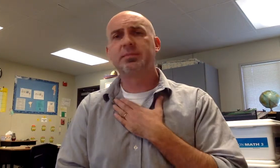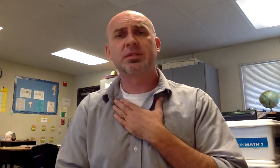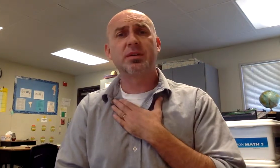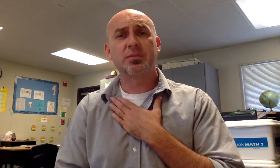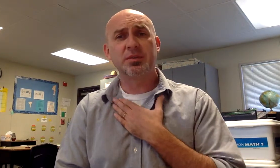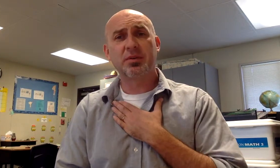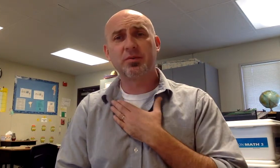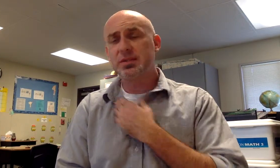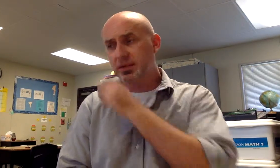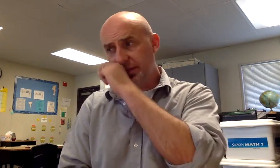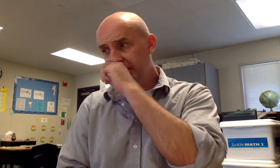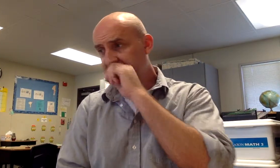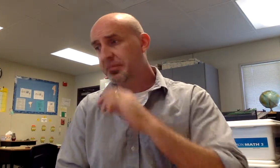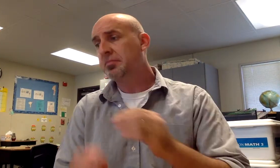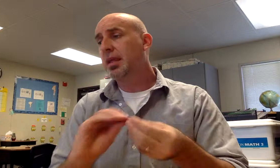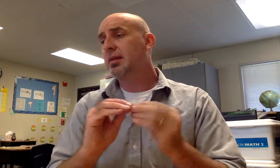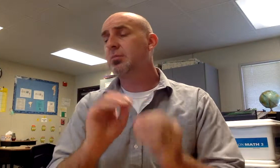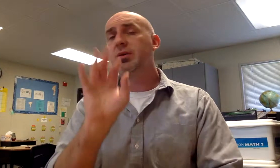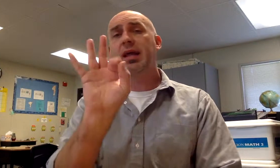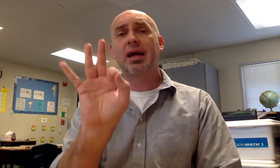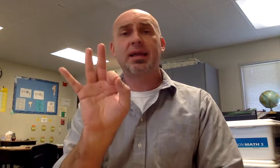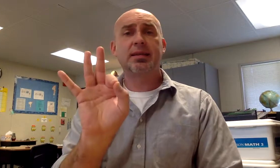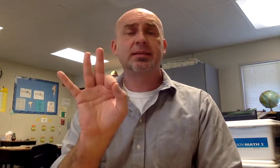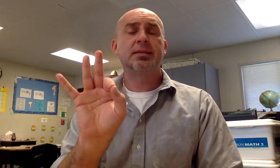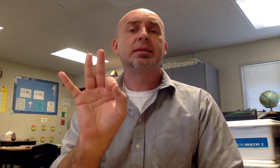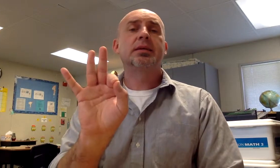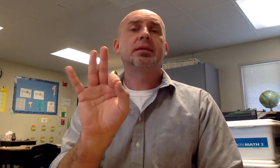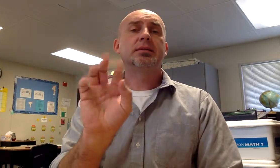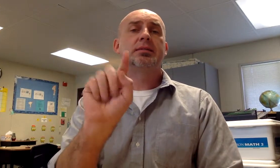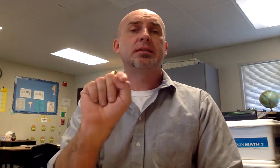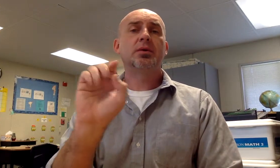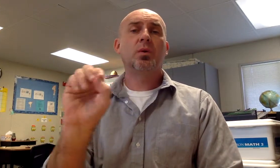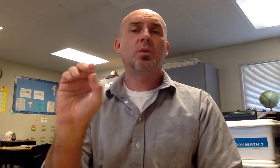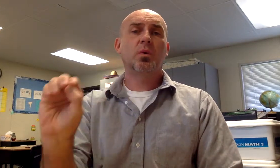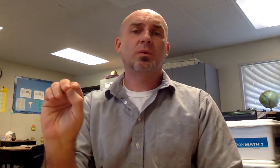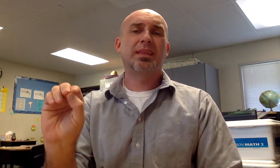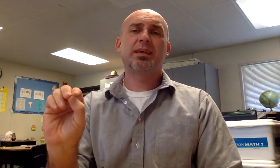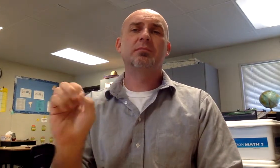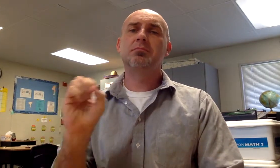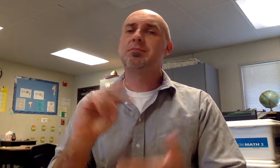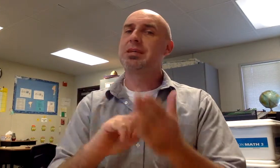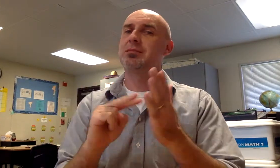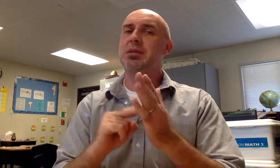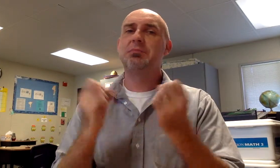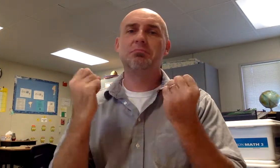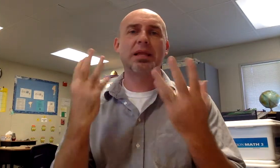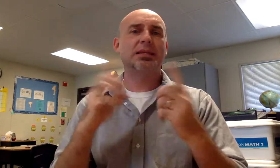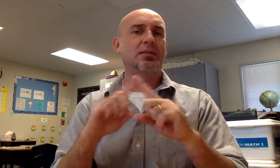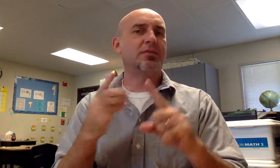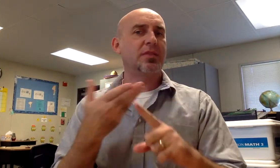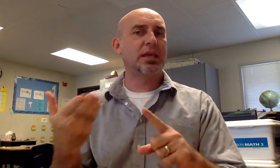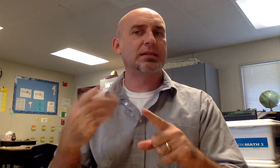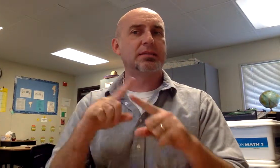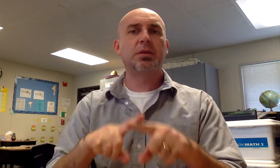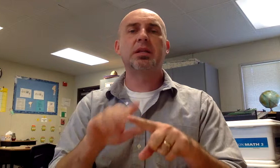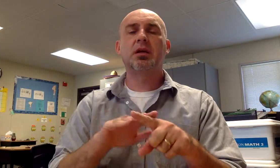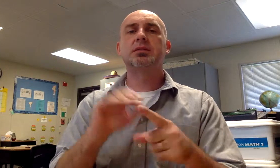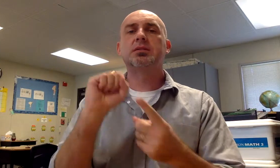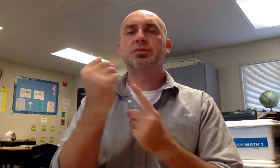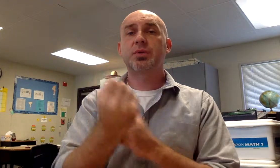sorry, I'm losing my voice a little bit. Number 9 is TOO, and that can mean many different things depending on the situation.